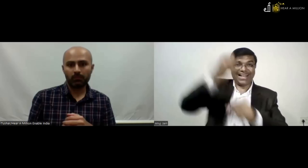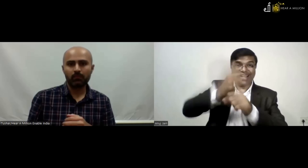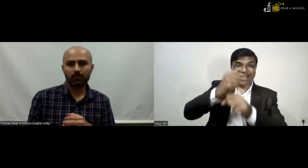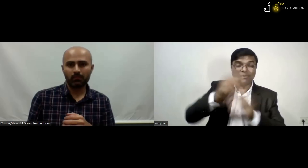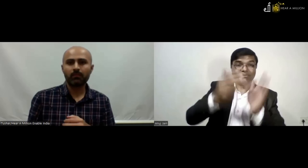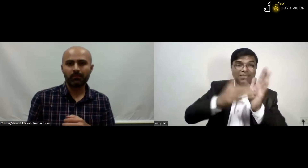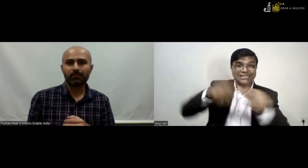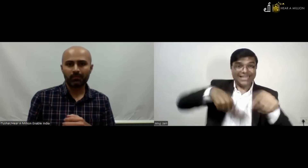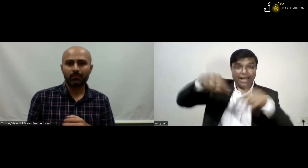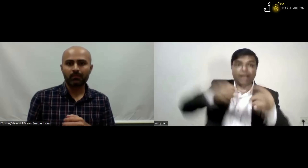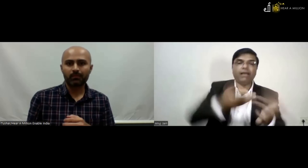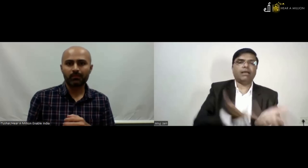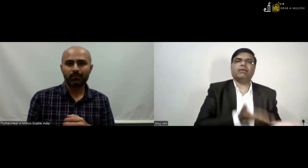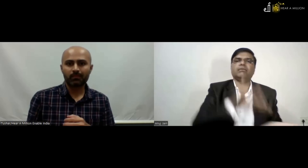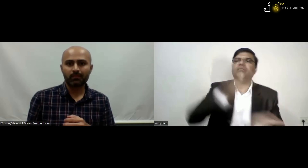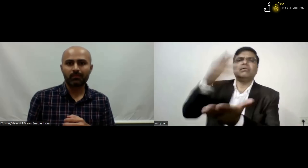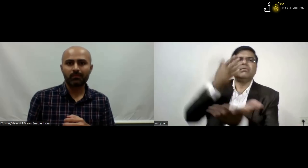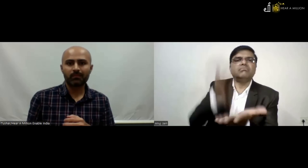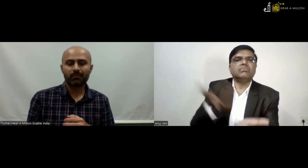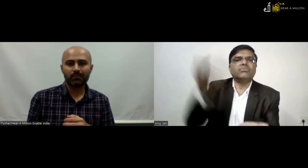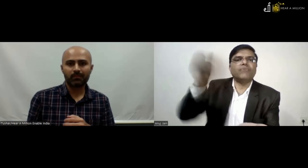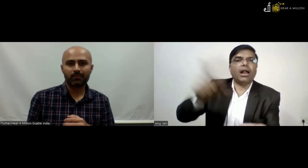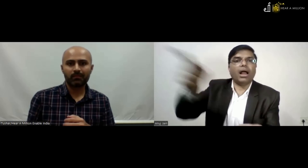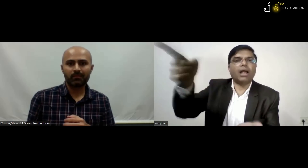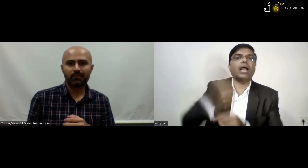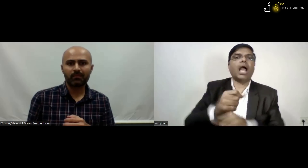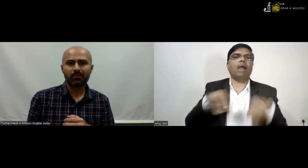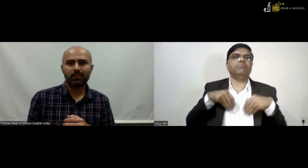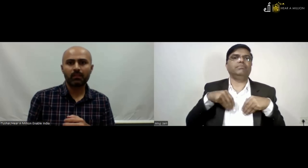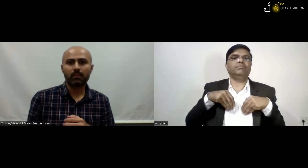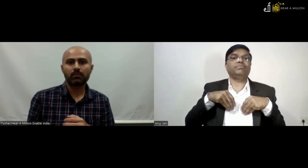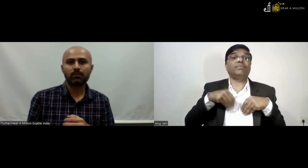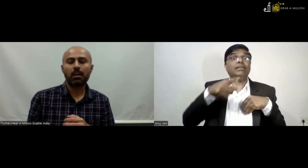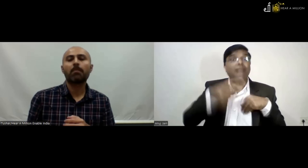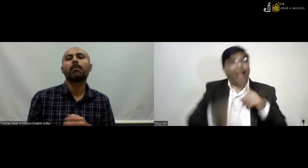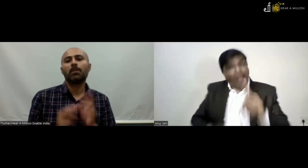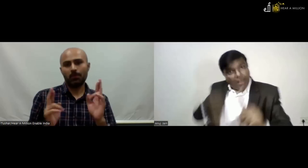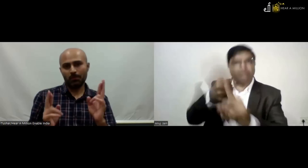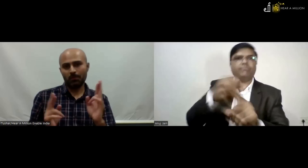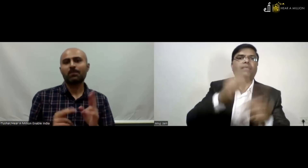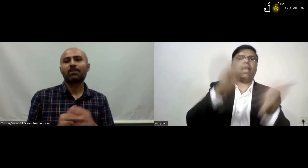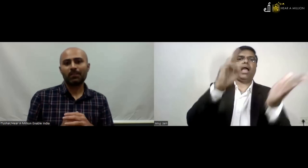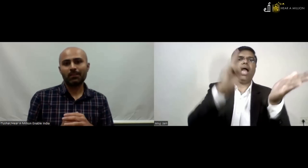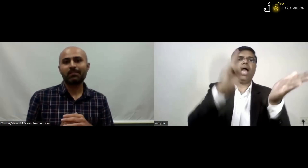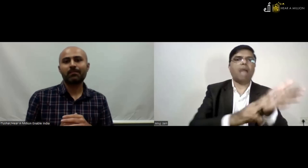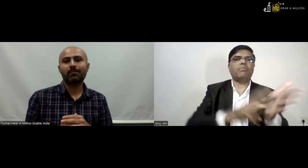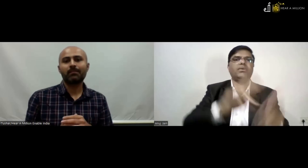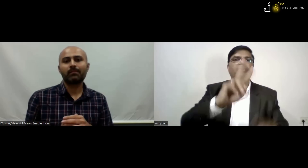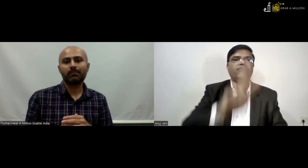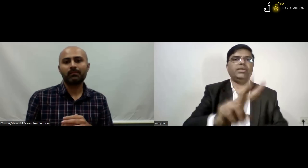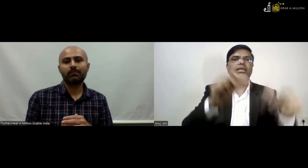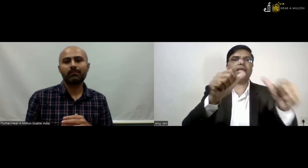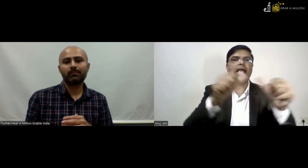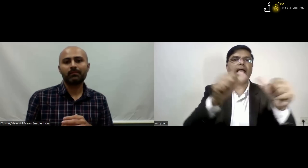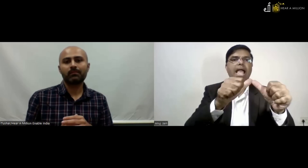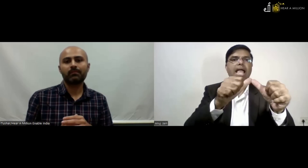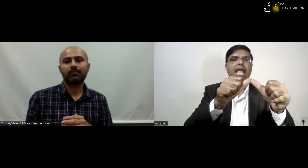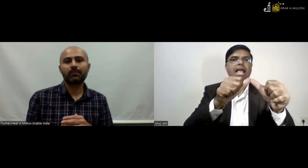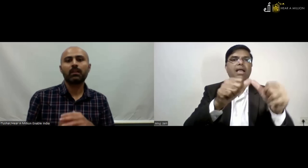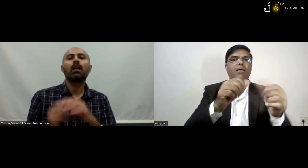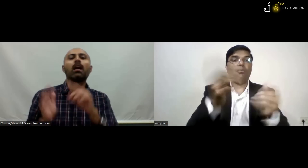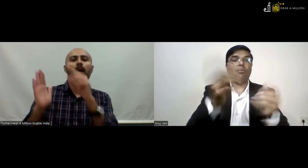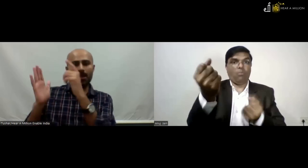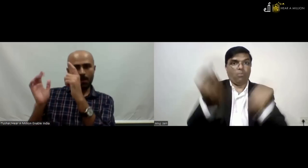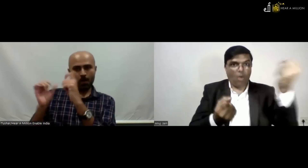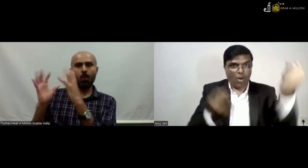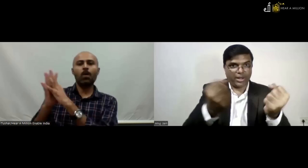Deaf can take it to the ministry, the Union Ministry of Road Transport, that see, this is the proof there are so many people who have been facing issues and we are not